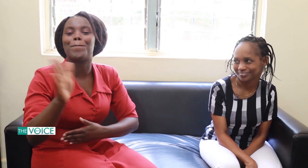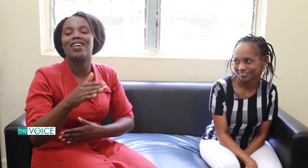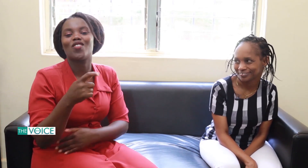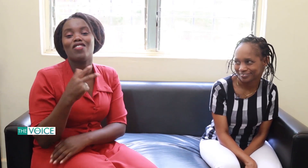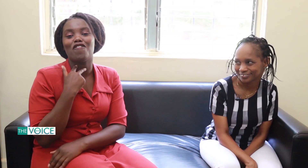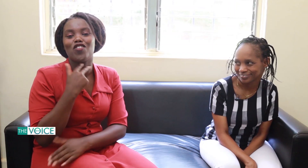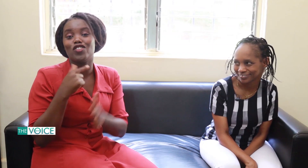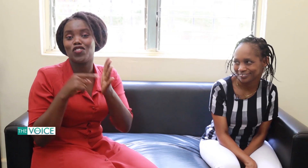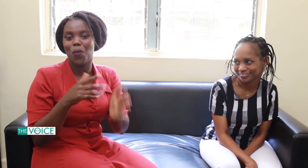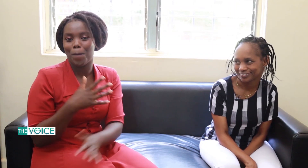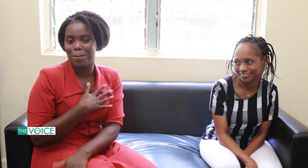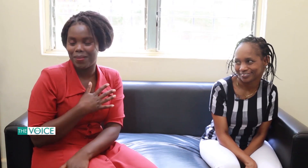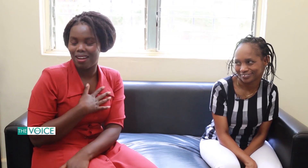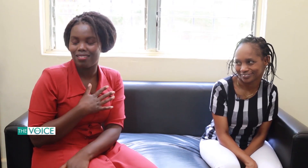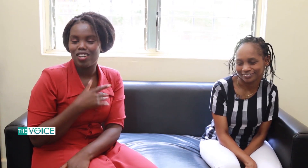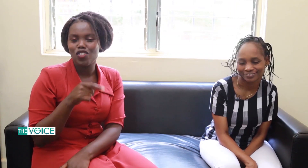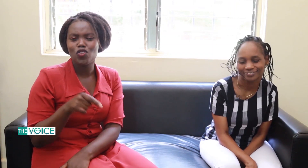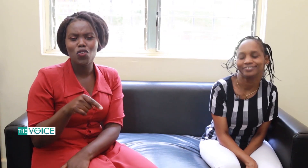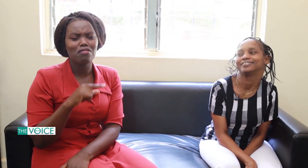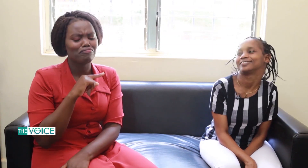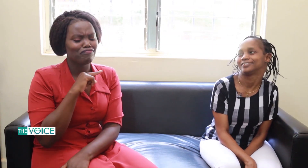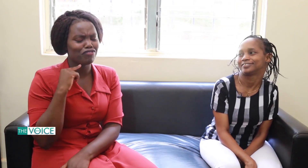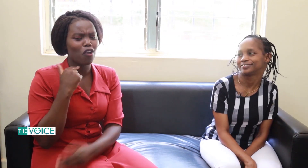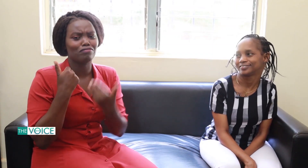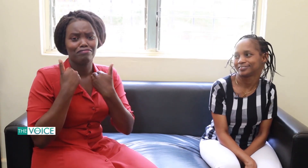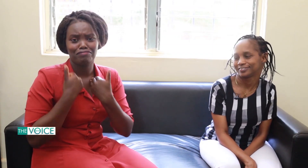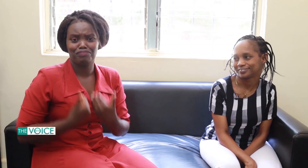Welcome back to the Voice Show.